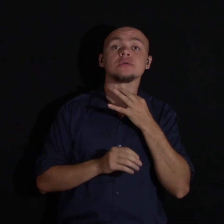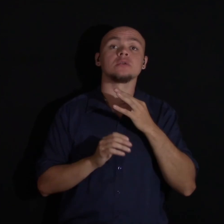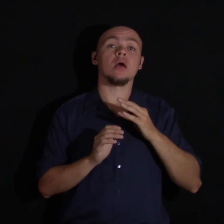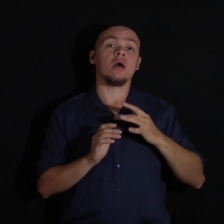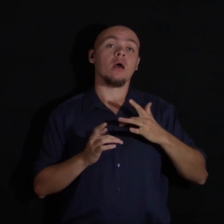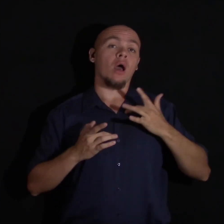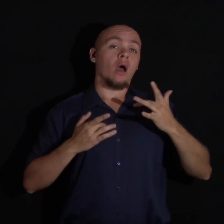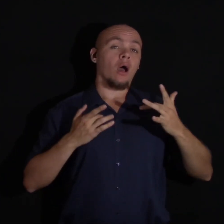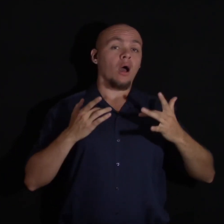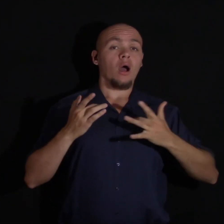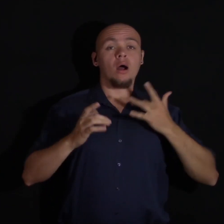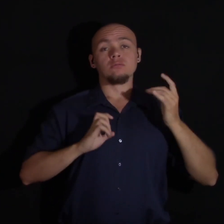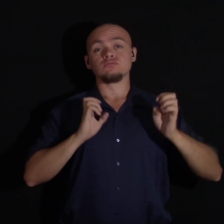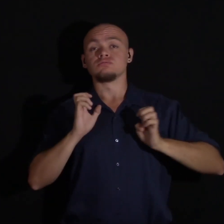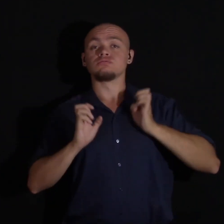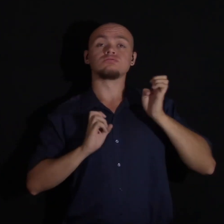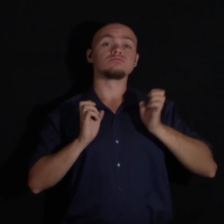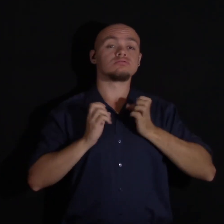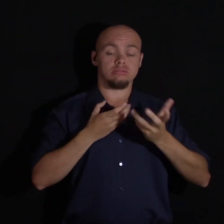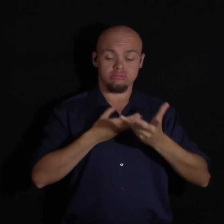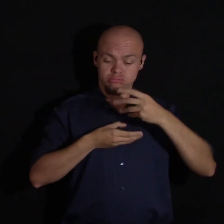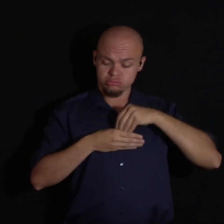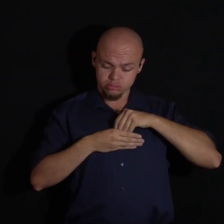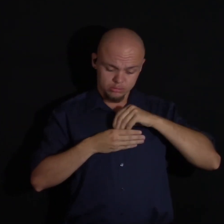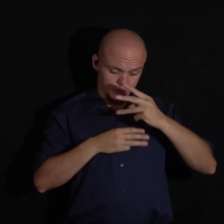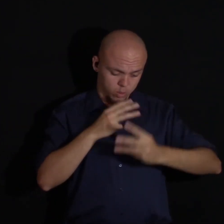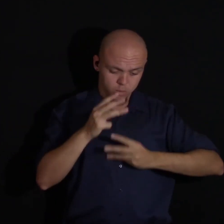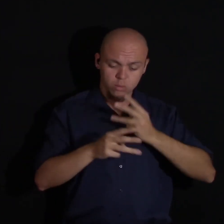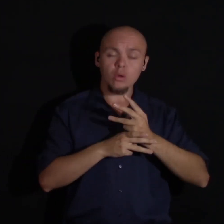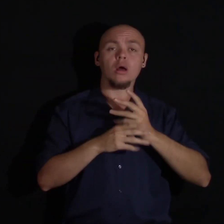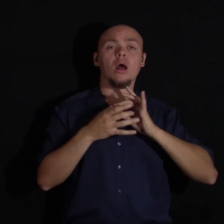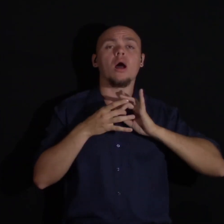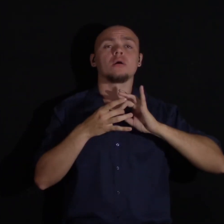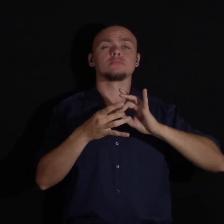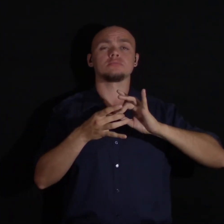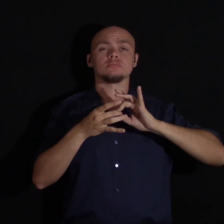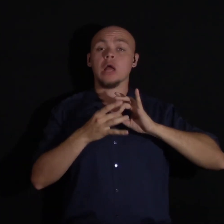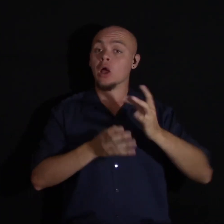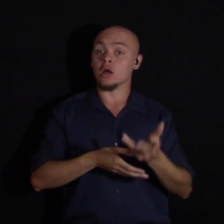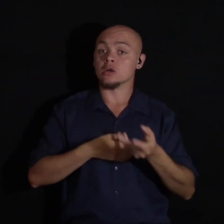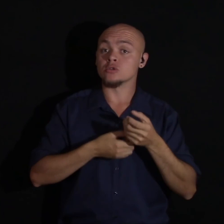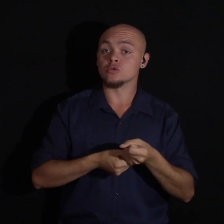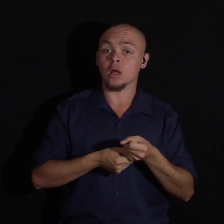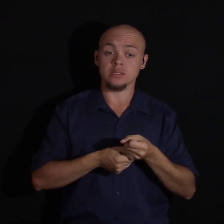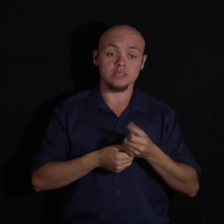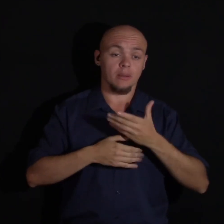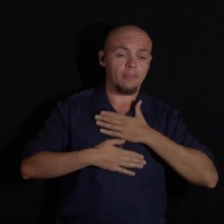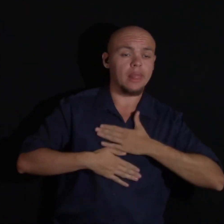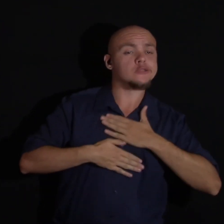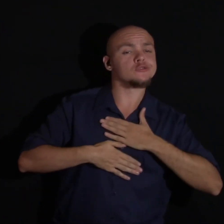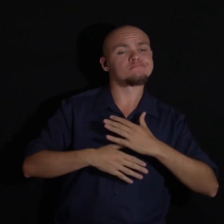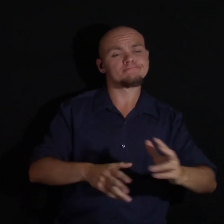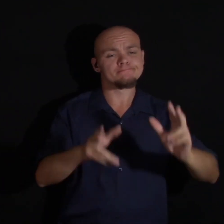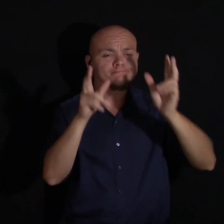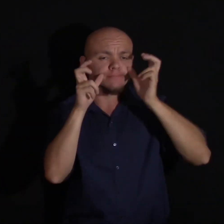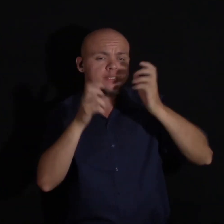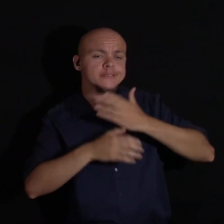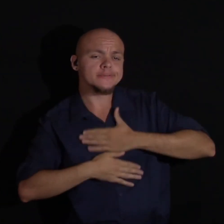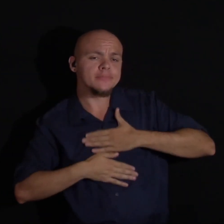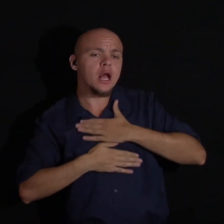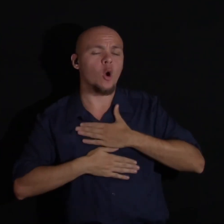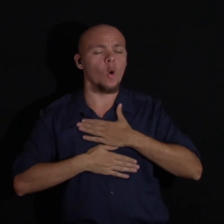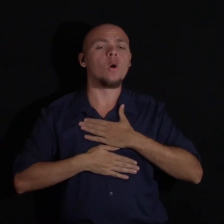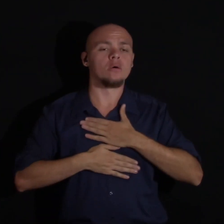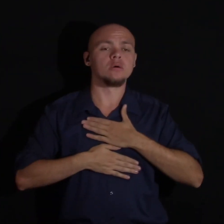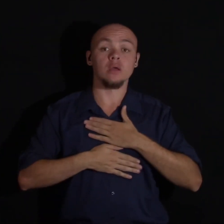in your emotional and internal world? Can you trust and listen to pleasure and let it be a guide for you?